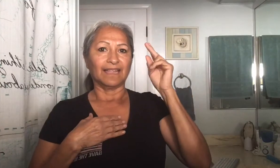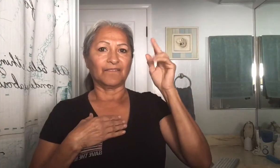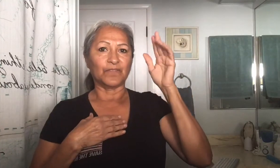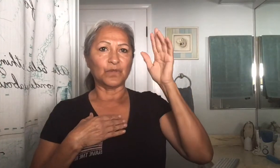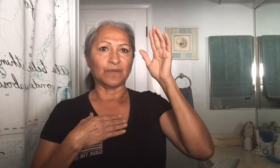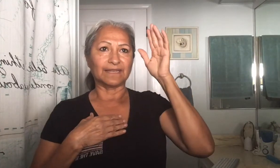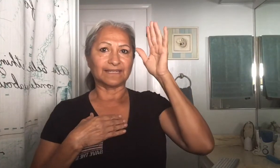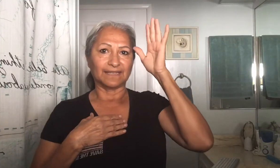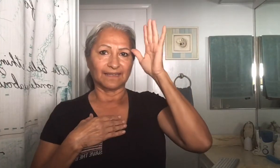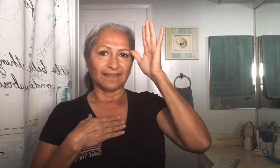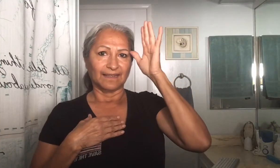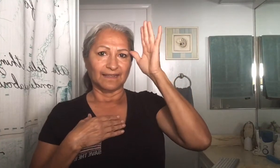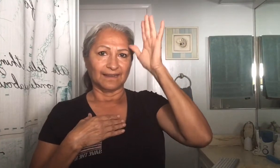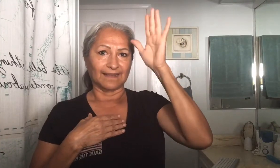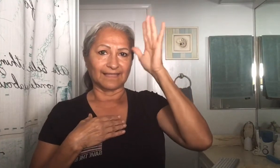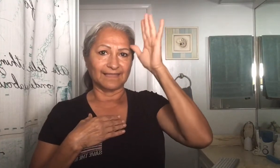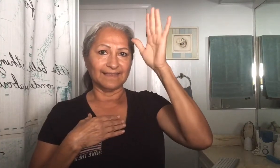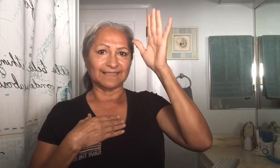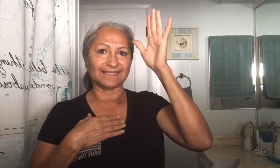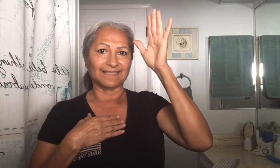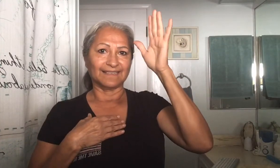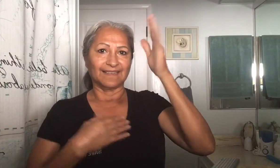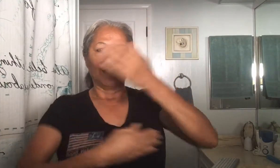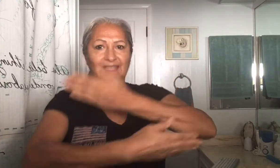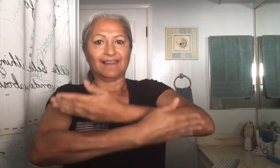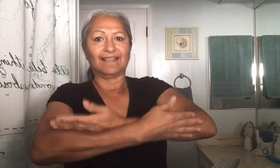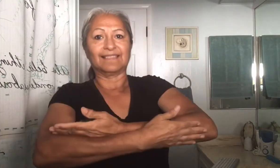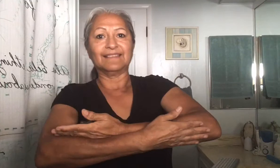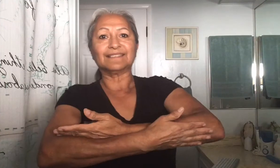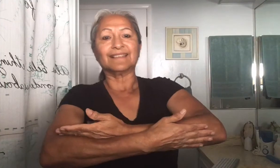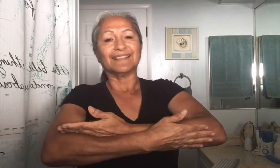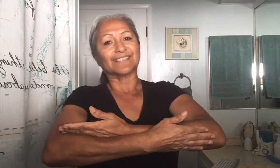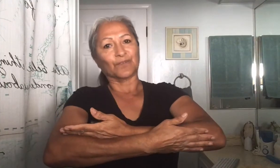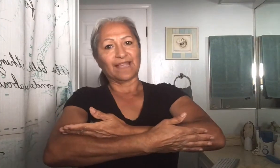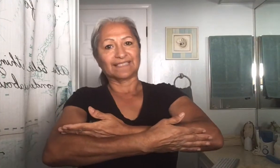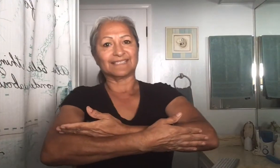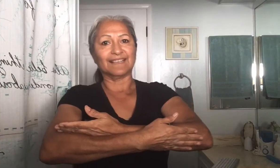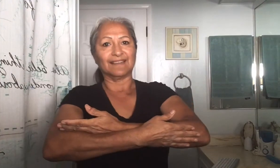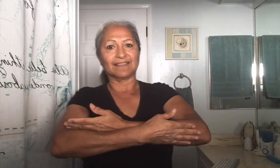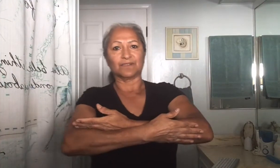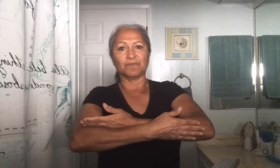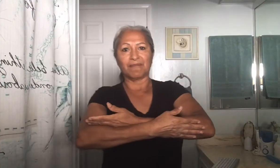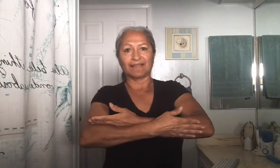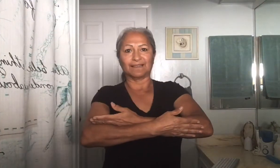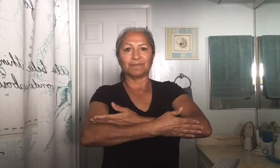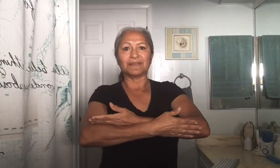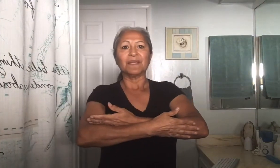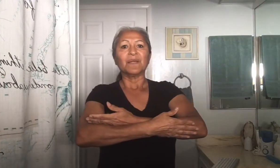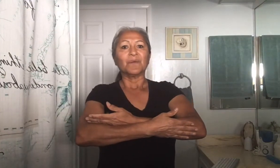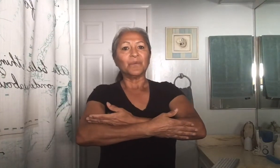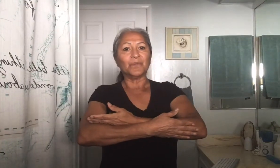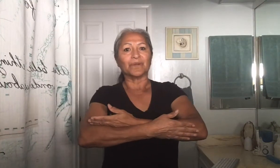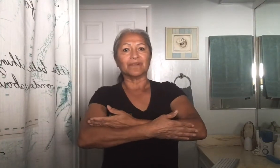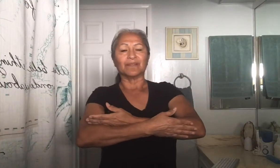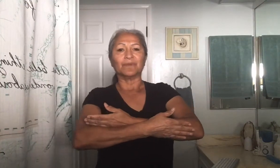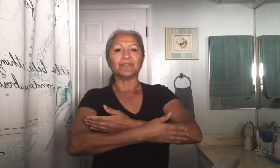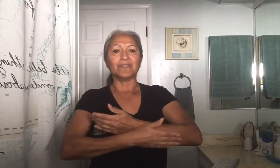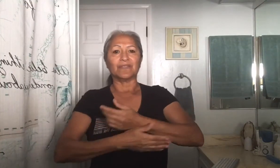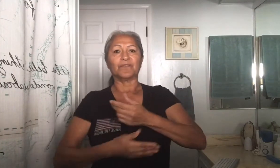you went like this and like this, it's a grandson. I should move back a little bit. Or if you